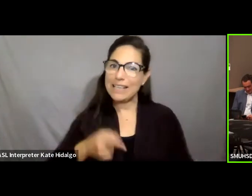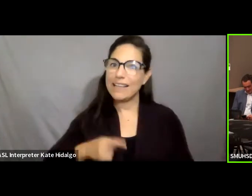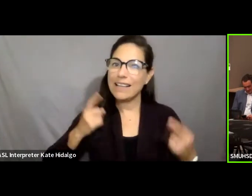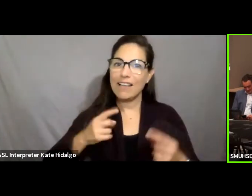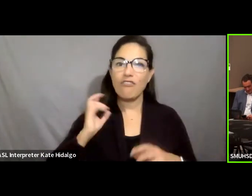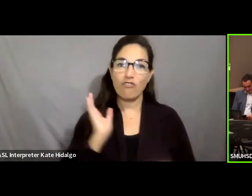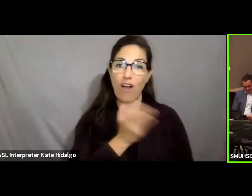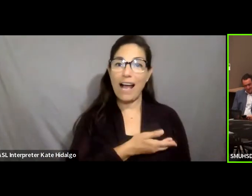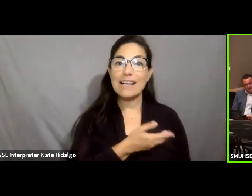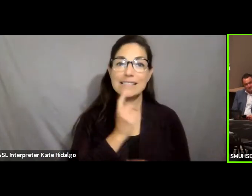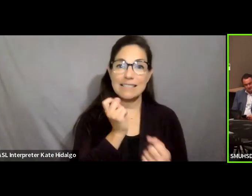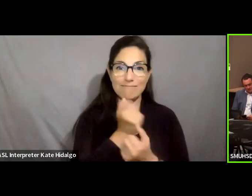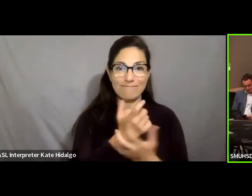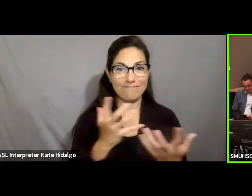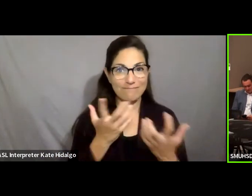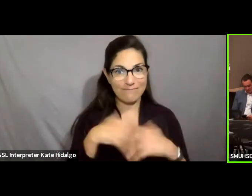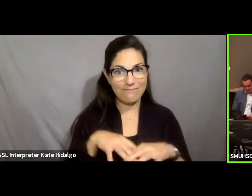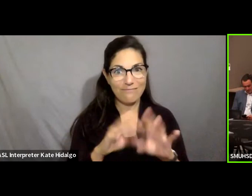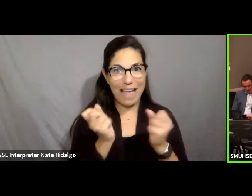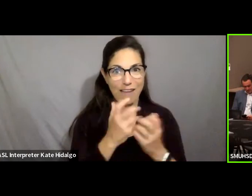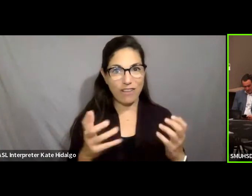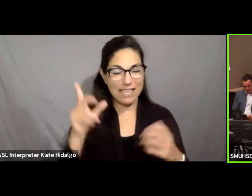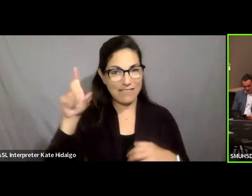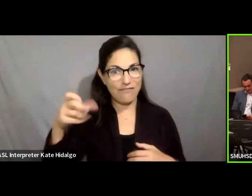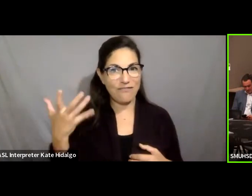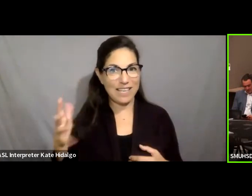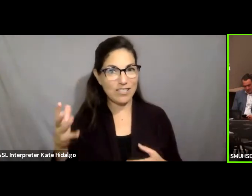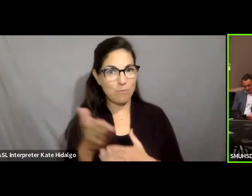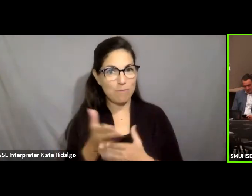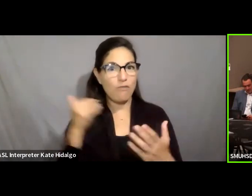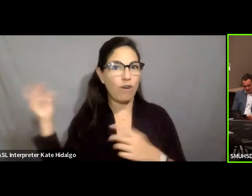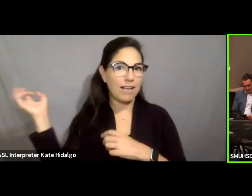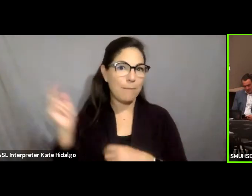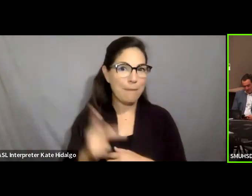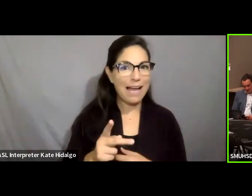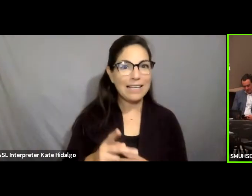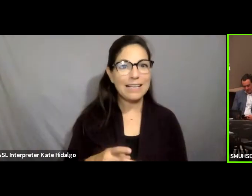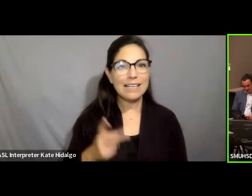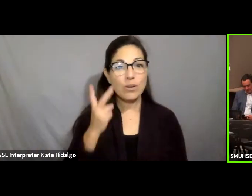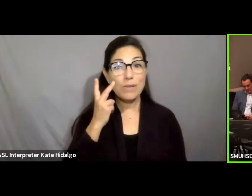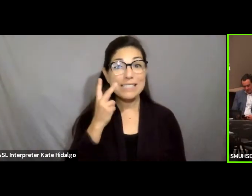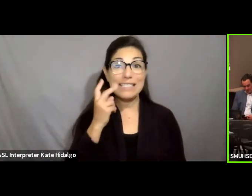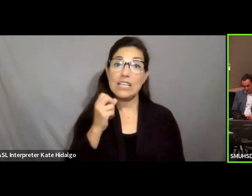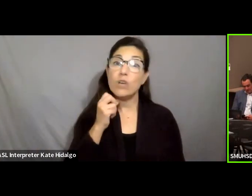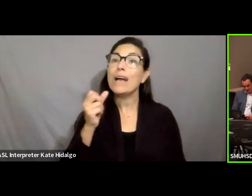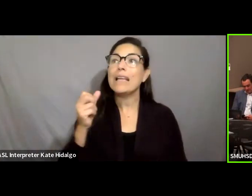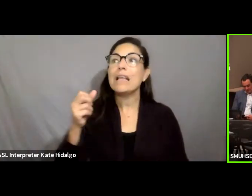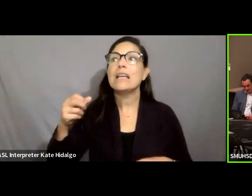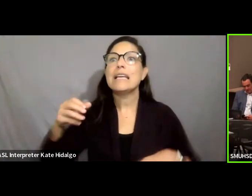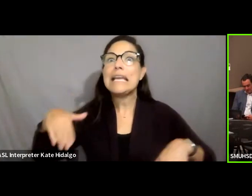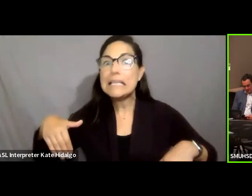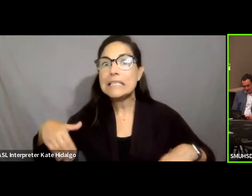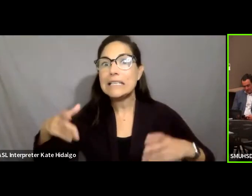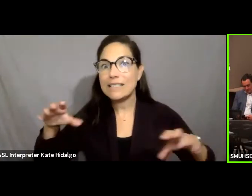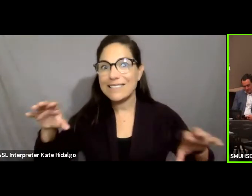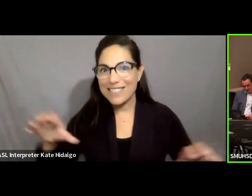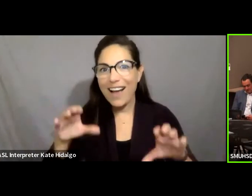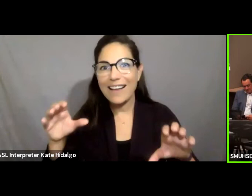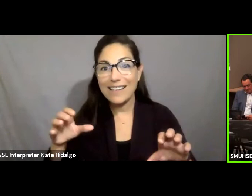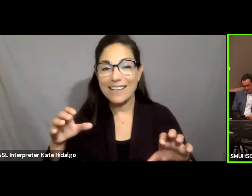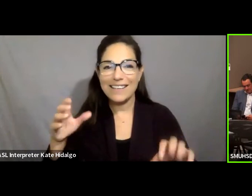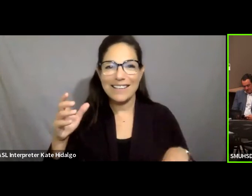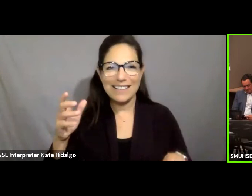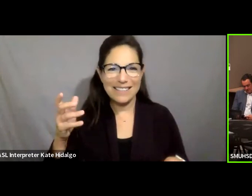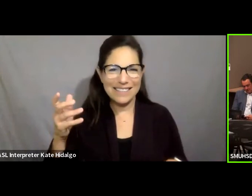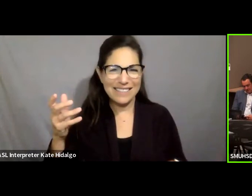us getting everything we need to get done before you come back. And what we see is what's not done. And it's like, oh, and of course, you know,